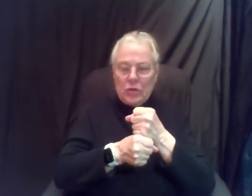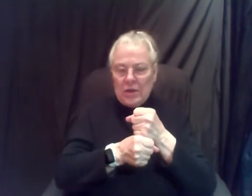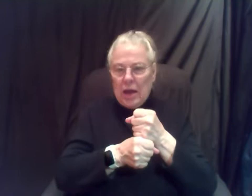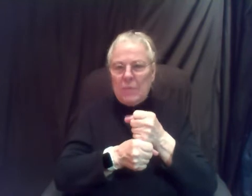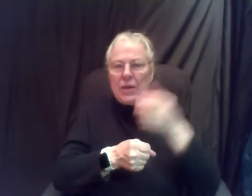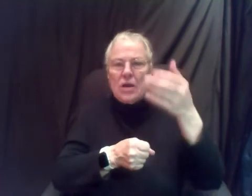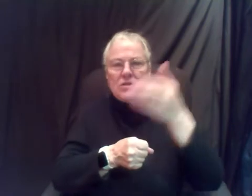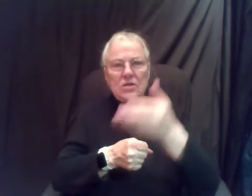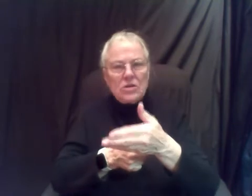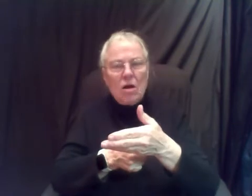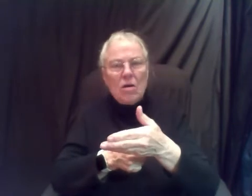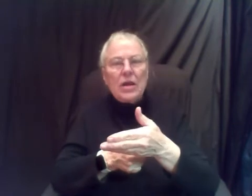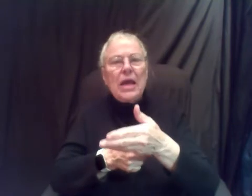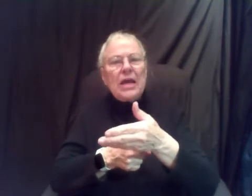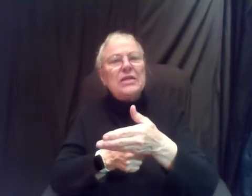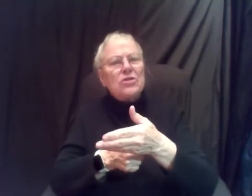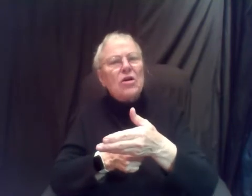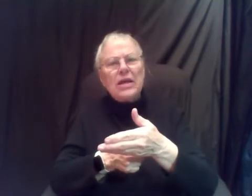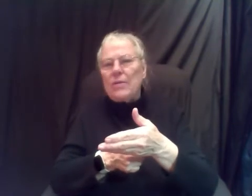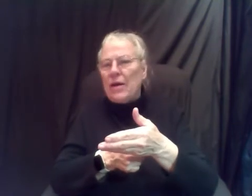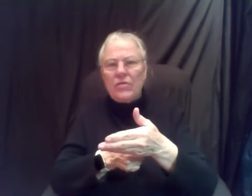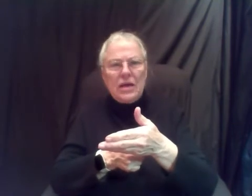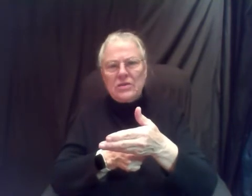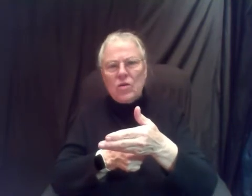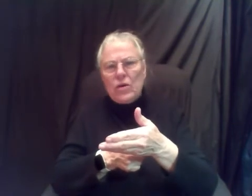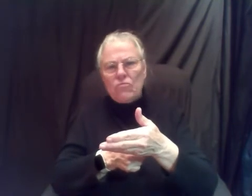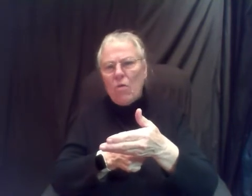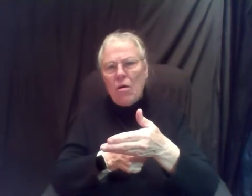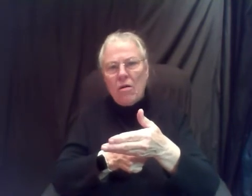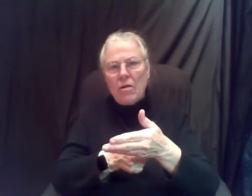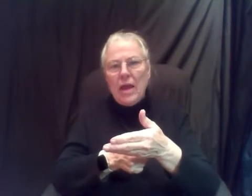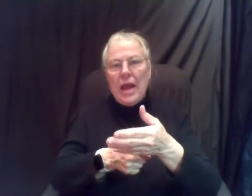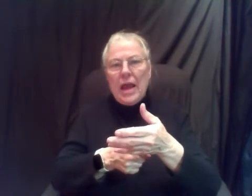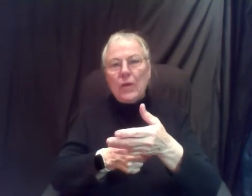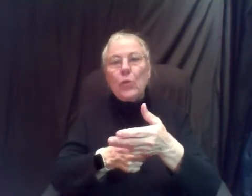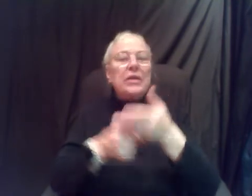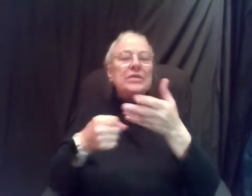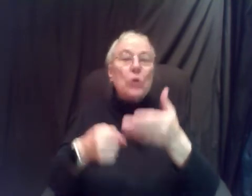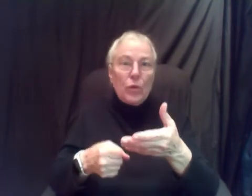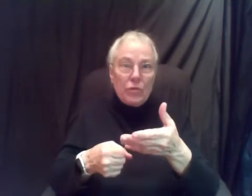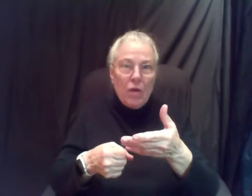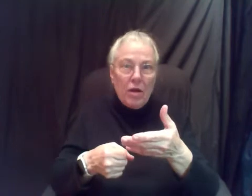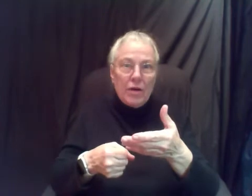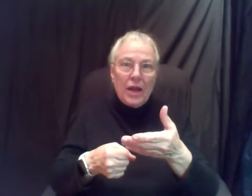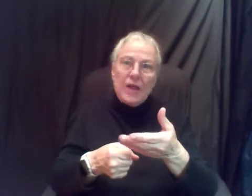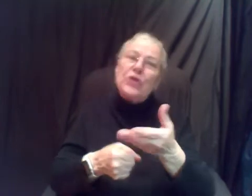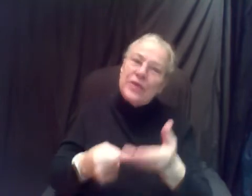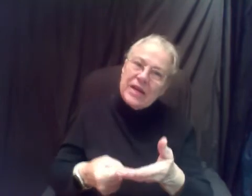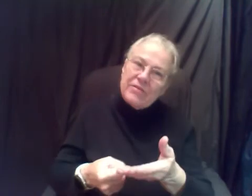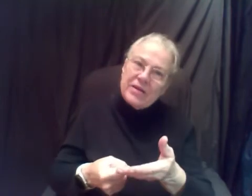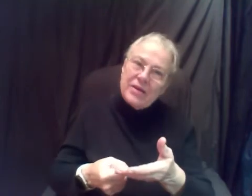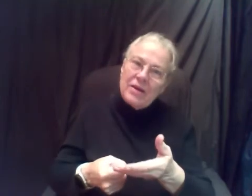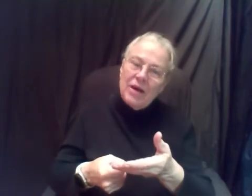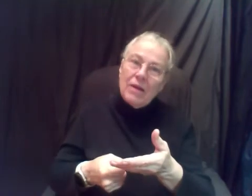tight, because the song is talking about things going wrong. And when it's going wrong and you're given a